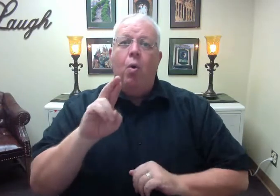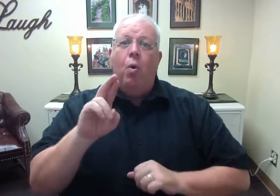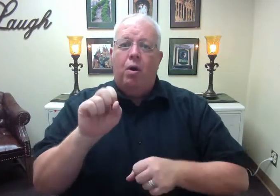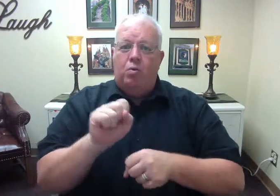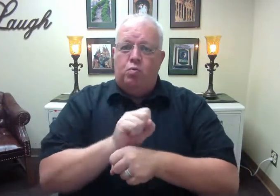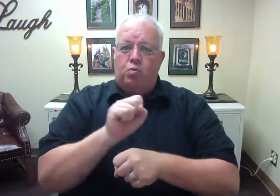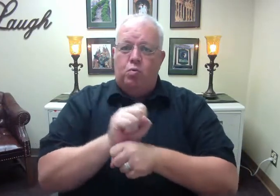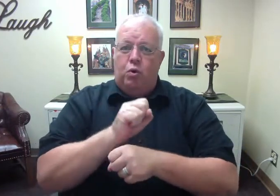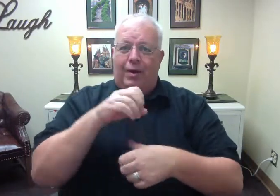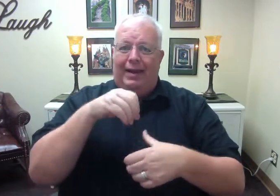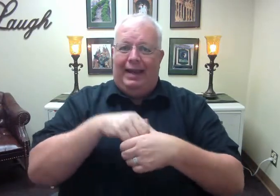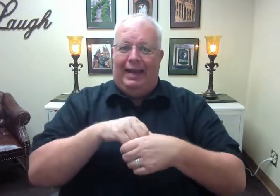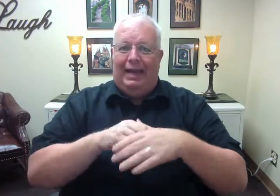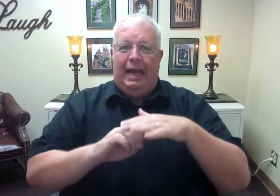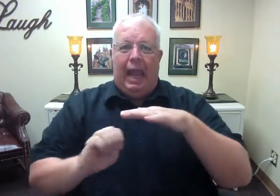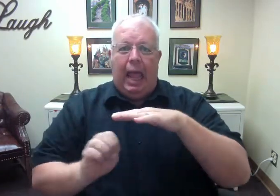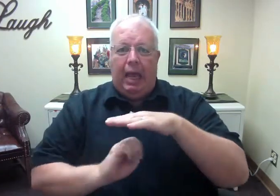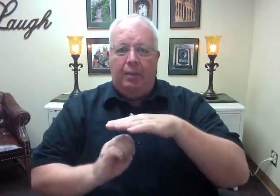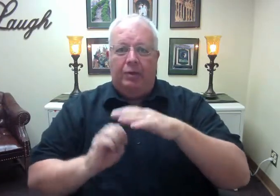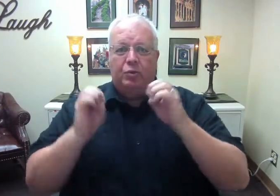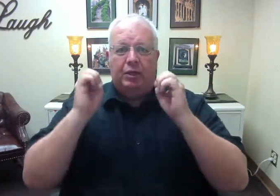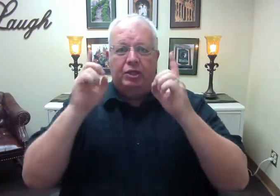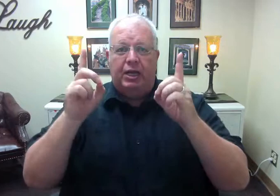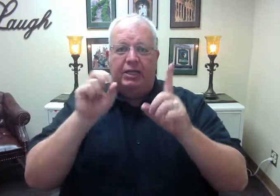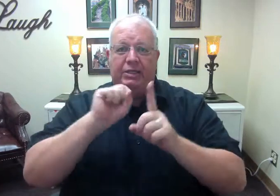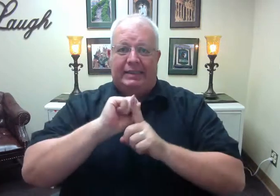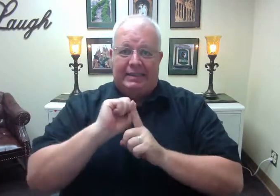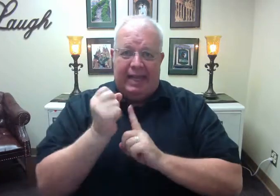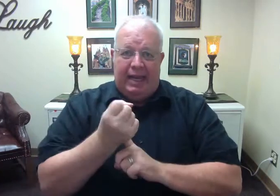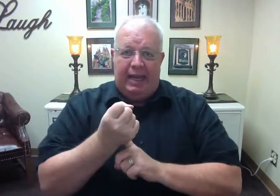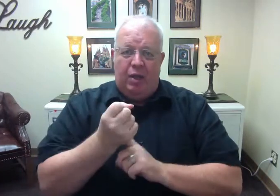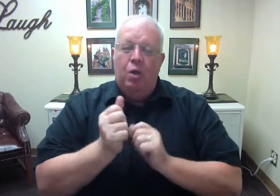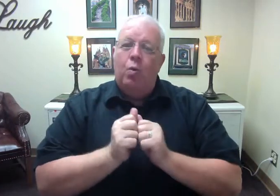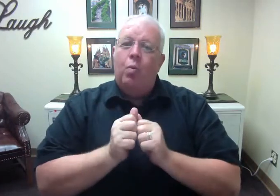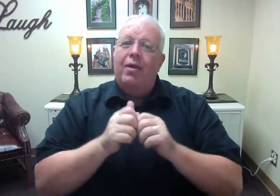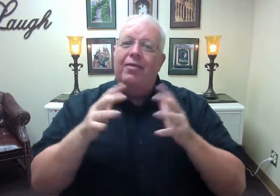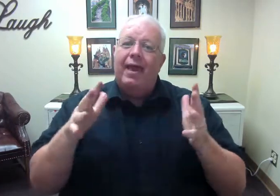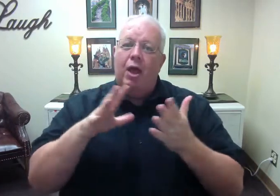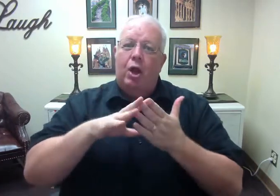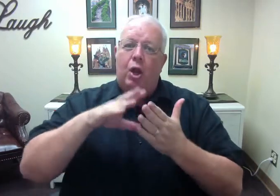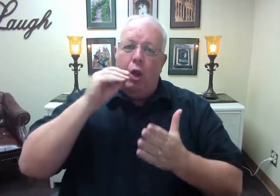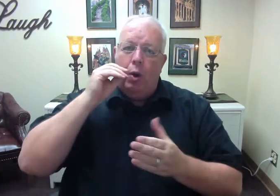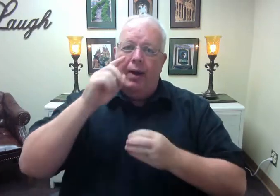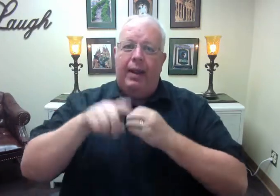setting without learning about both Piaget and Vygotsky.